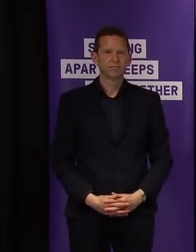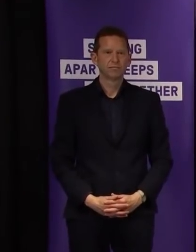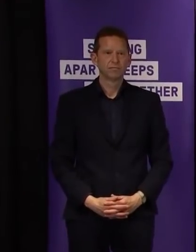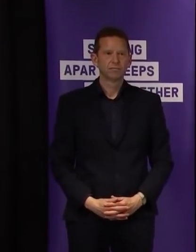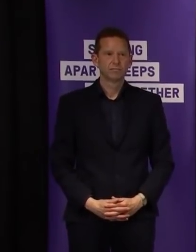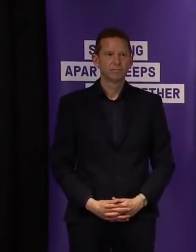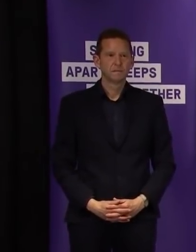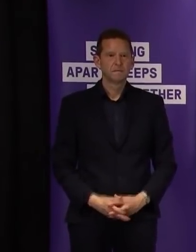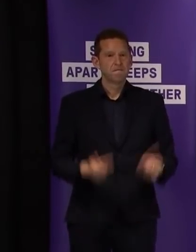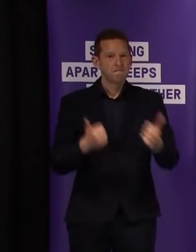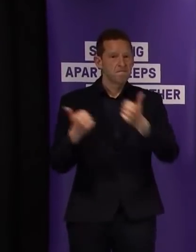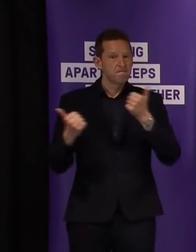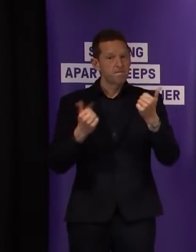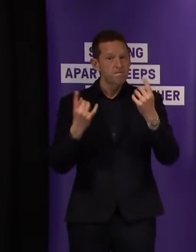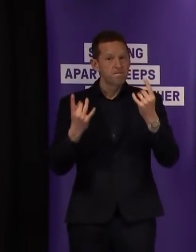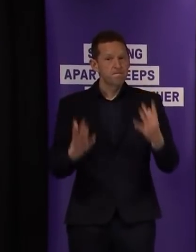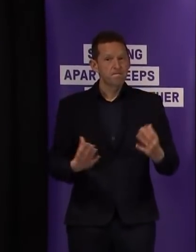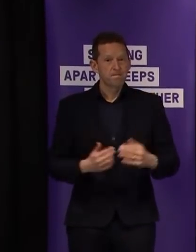You guys right to go?